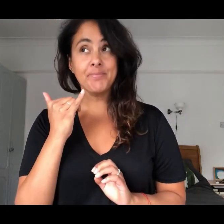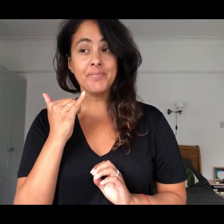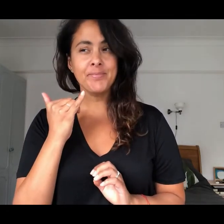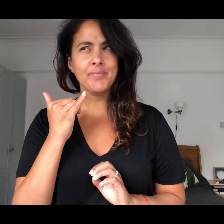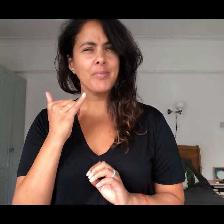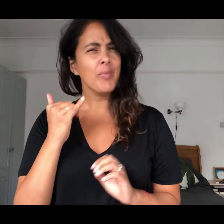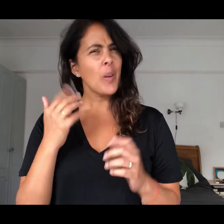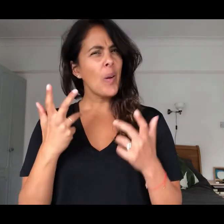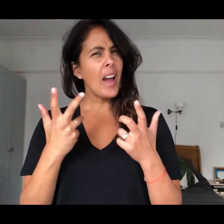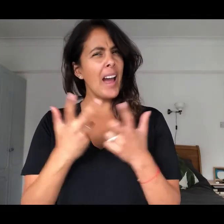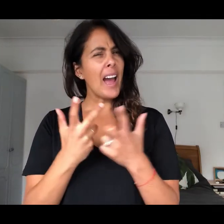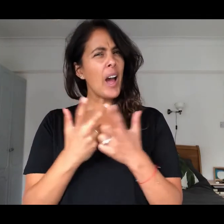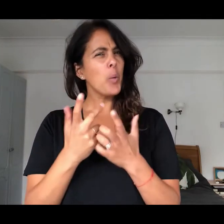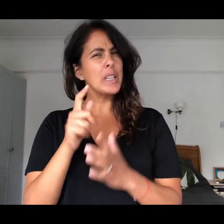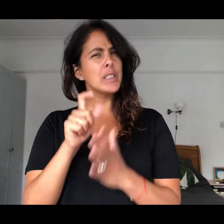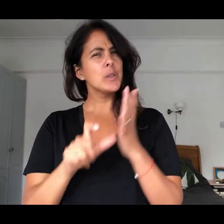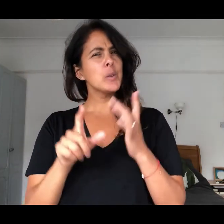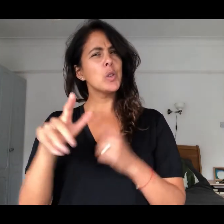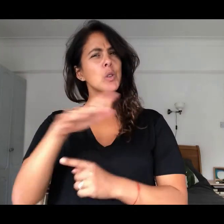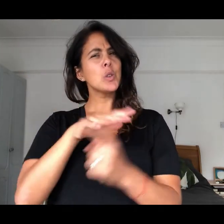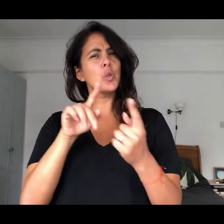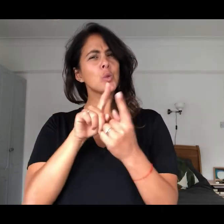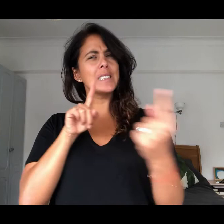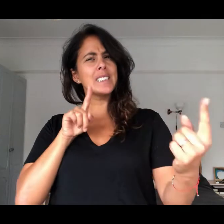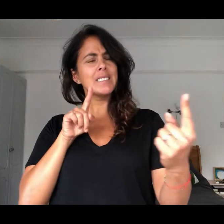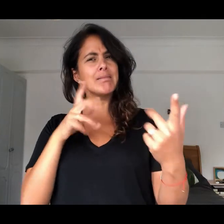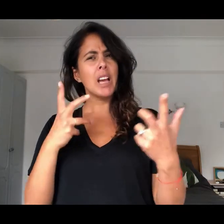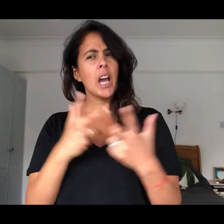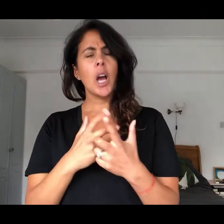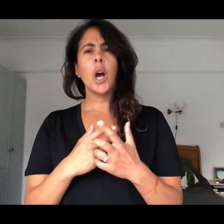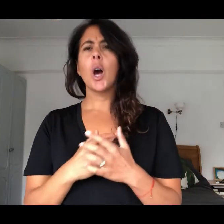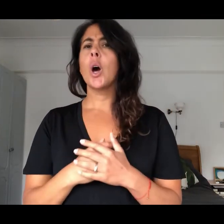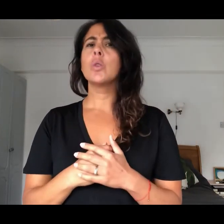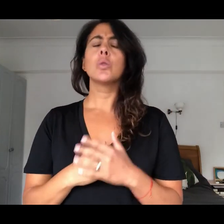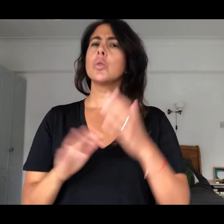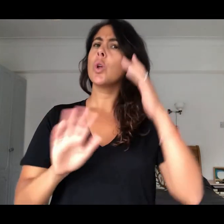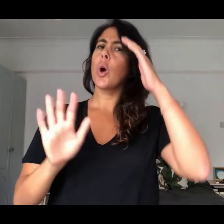And how are we going to do the social distancing? No.